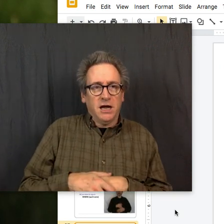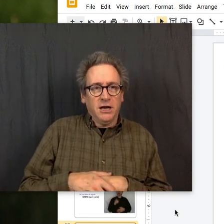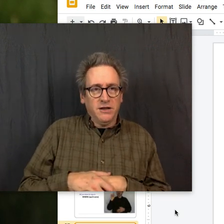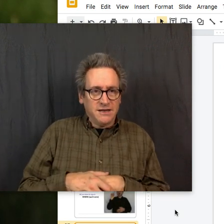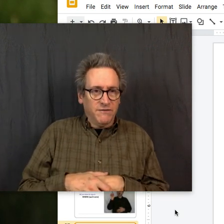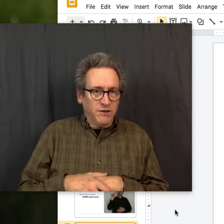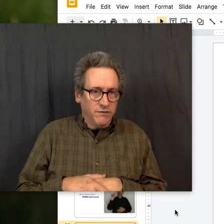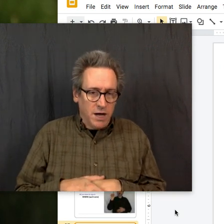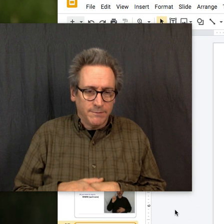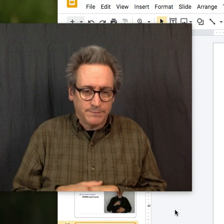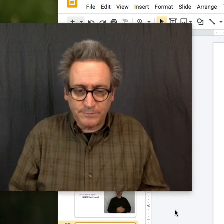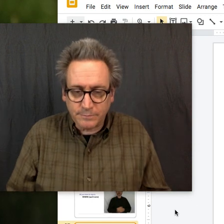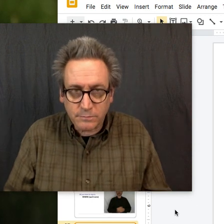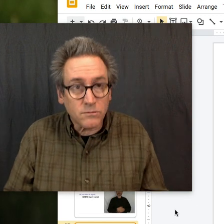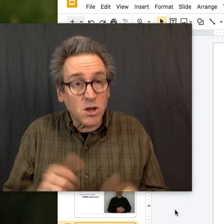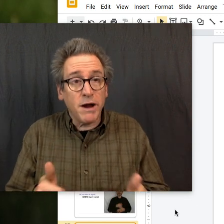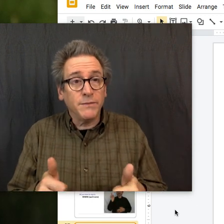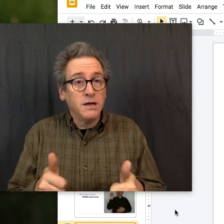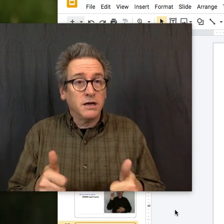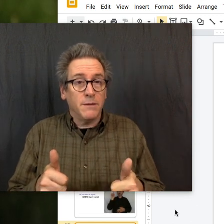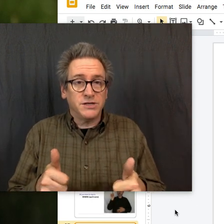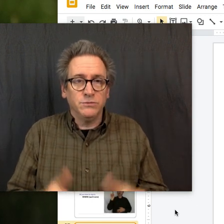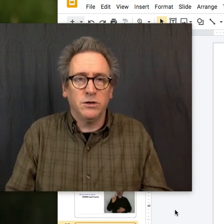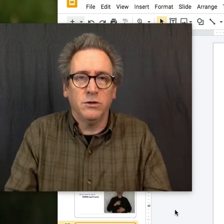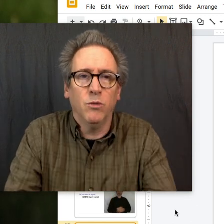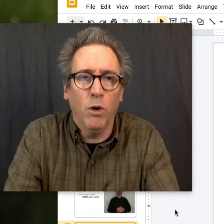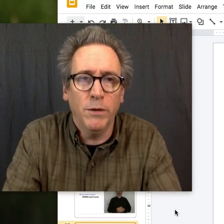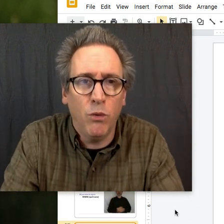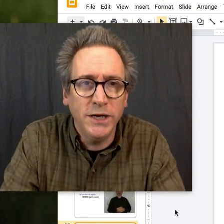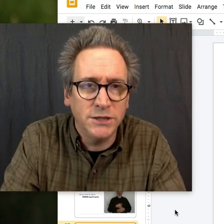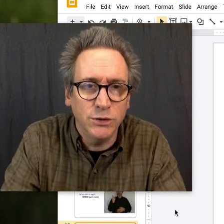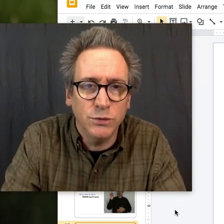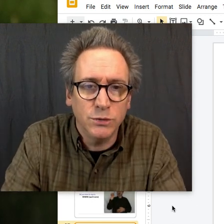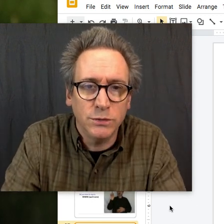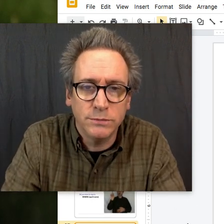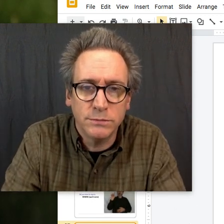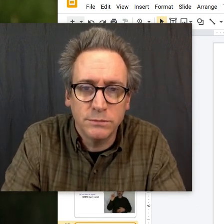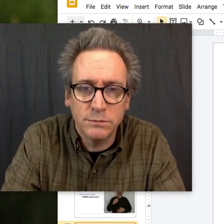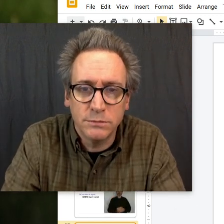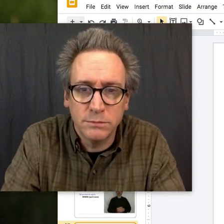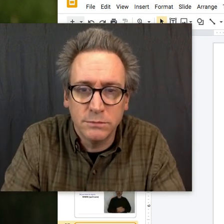start focusing on the stuff that we've got. All right, coming soon, 1.2.